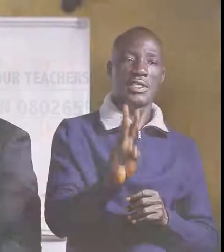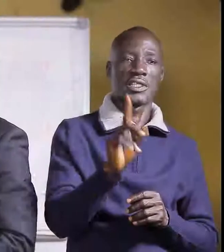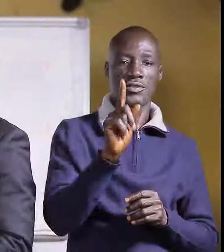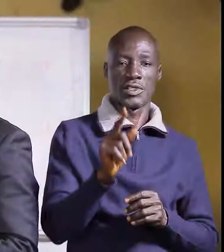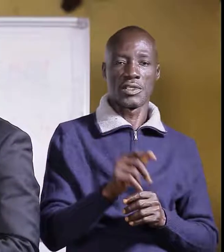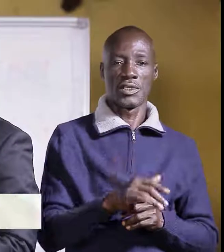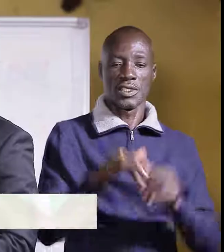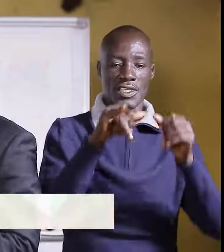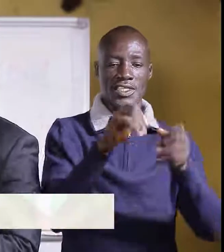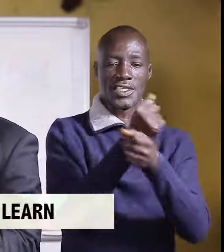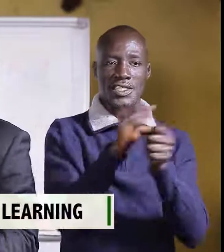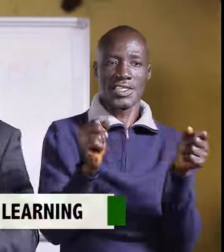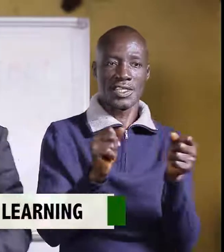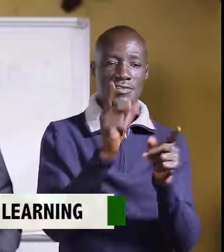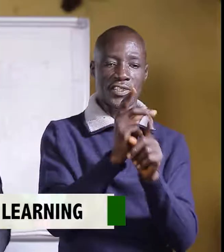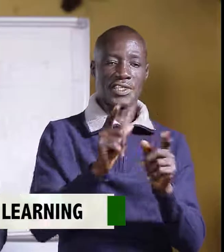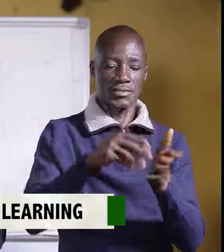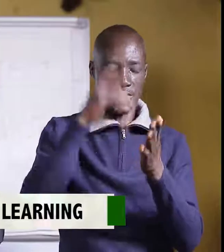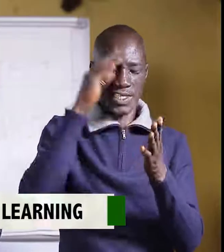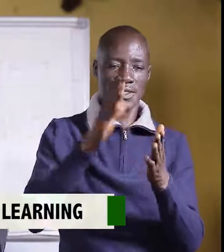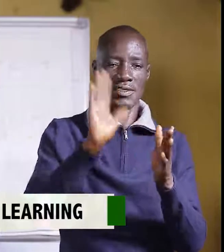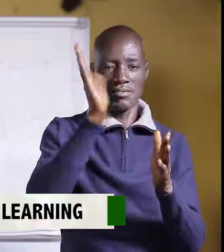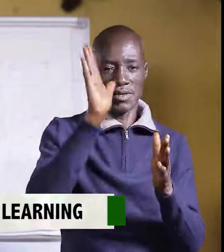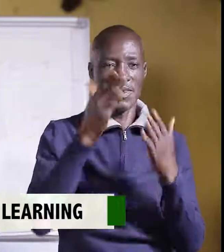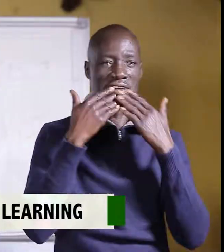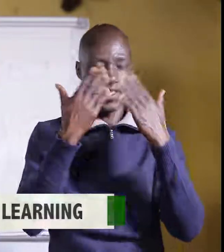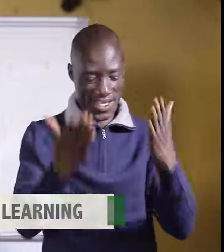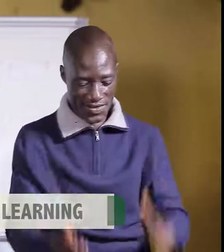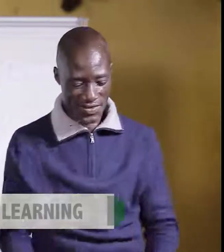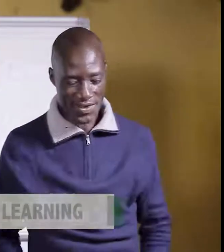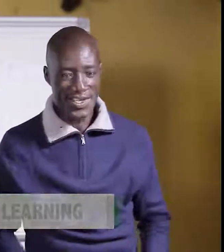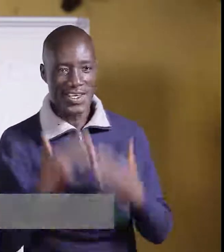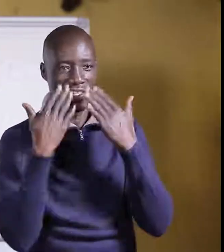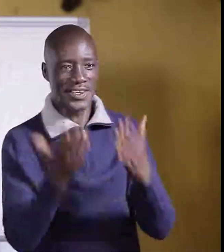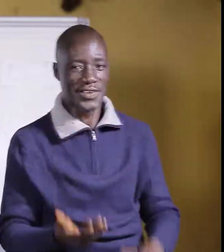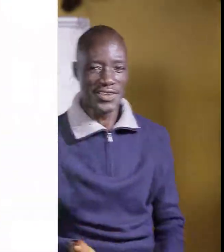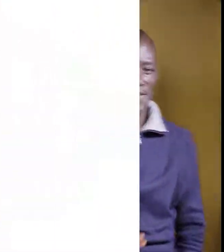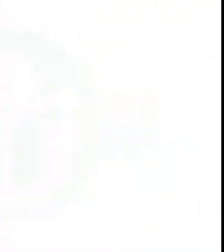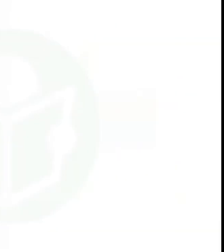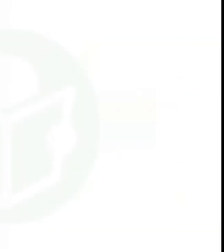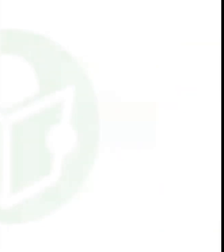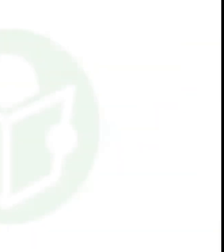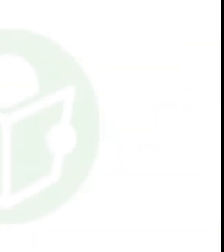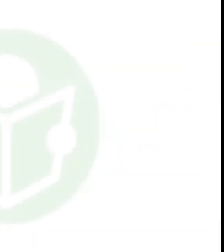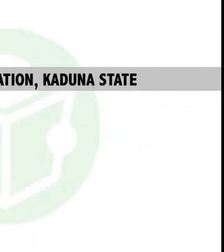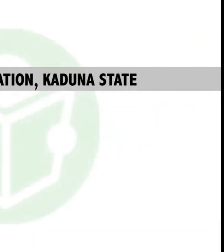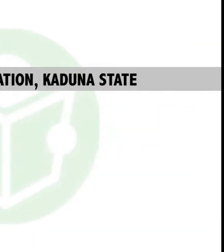08026598861. Stay safe, keep learning. Corona is real. Have a wonderful day.